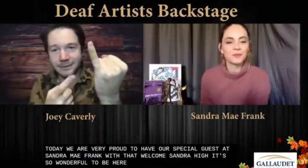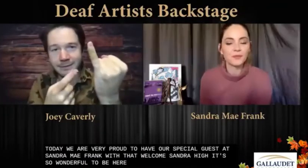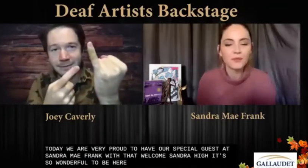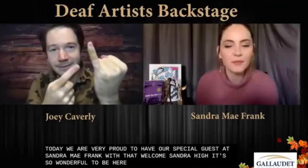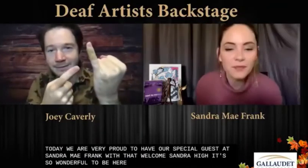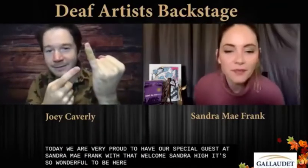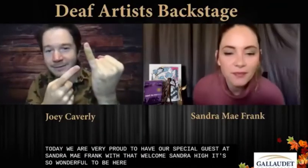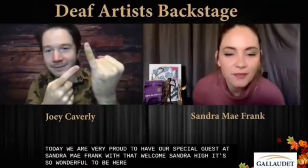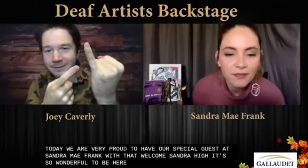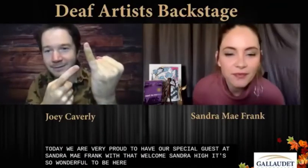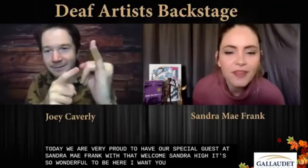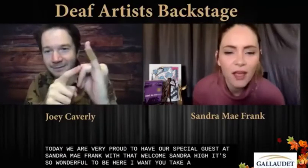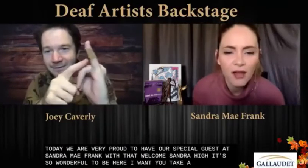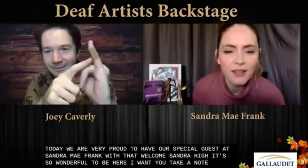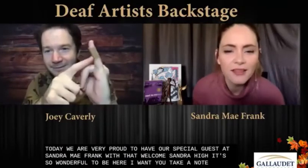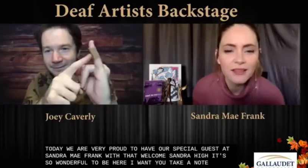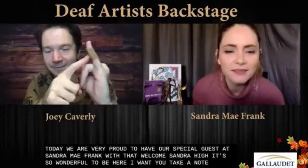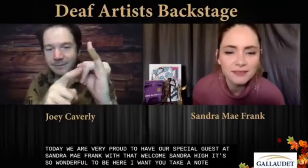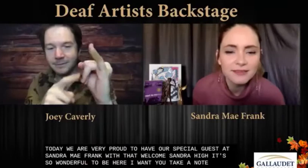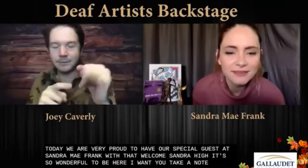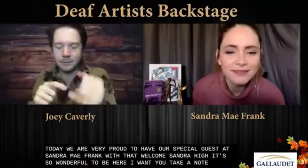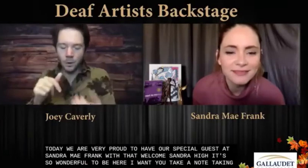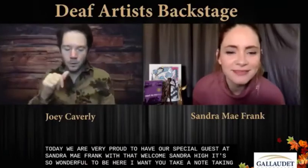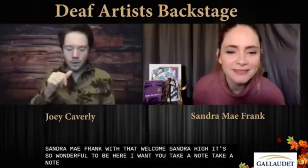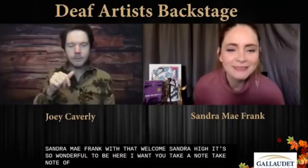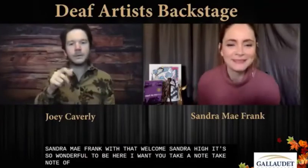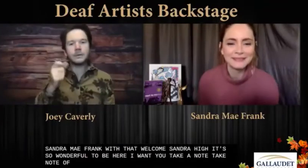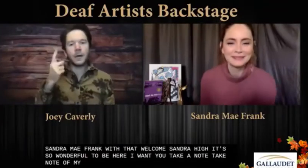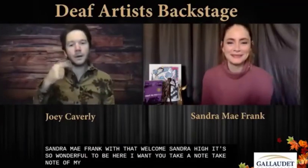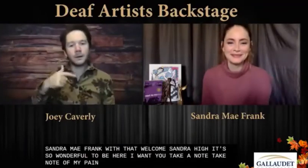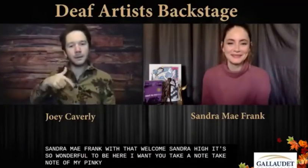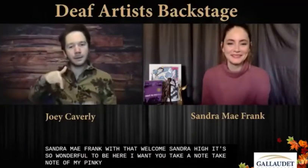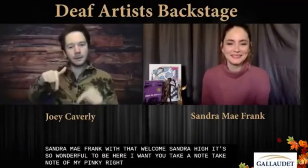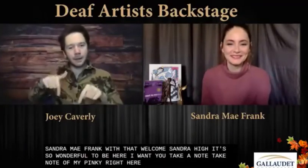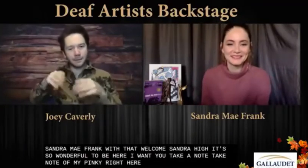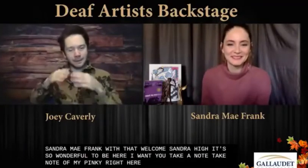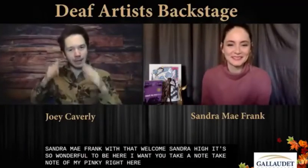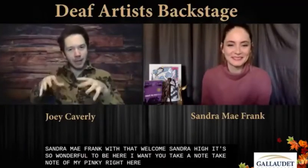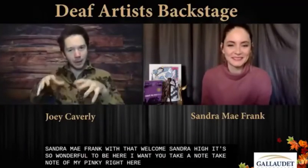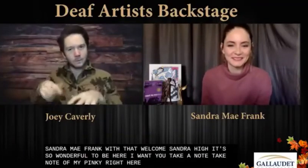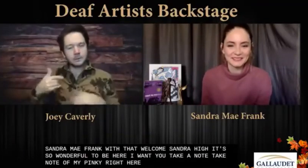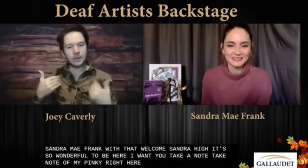I want you to take a note take note of my pinky right here